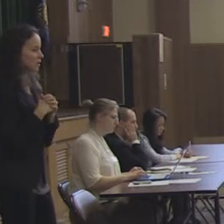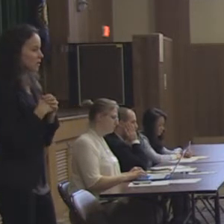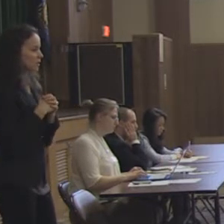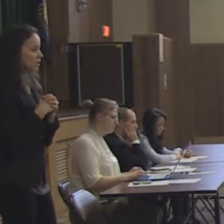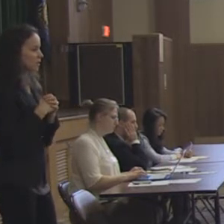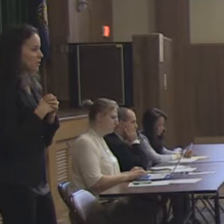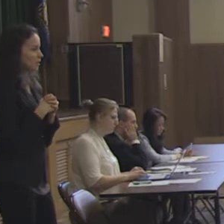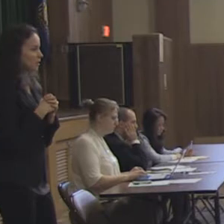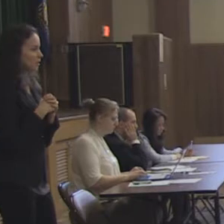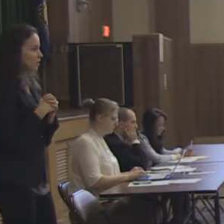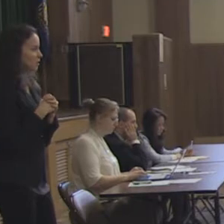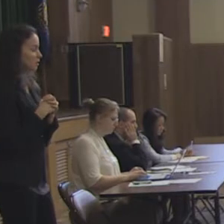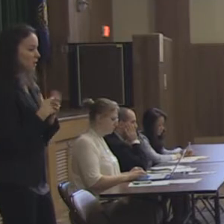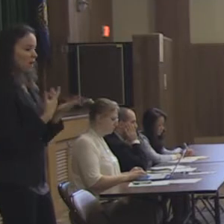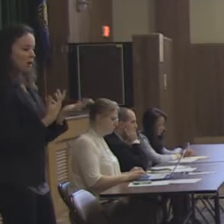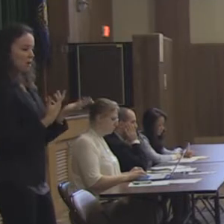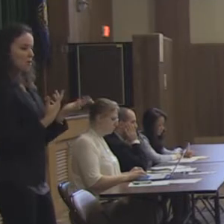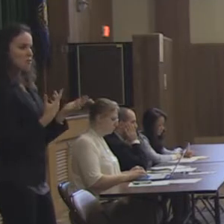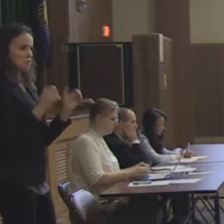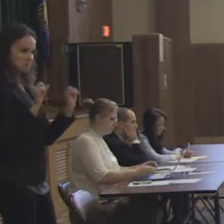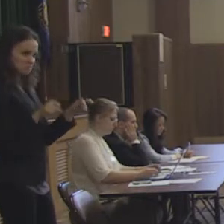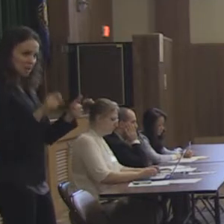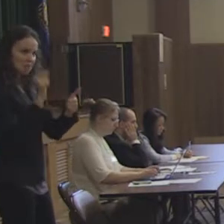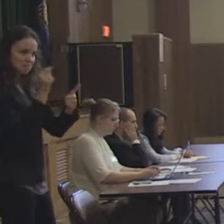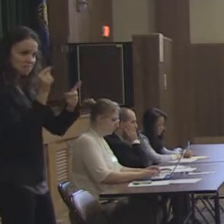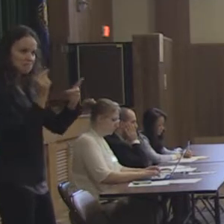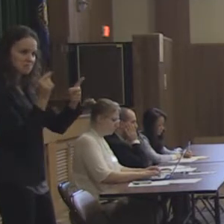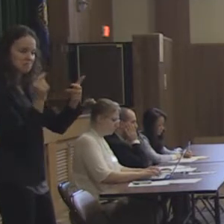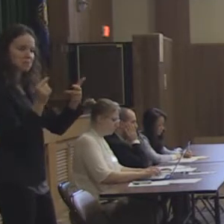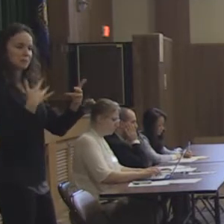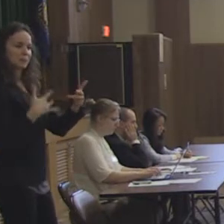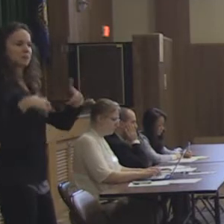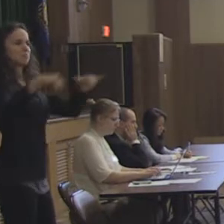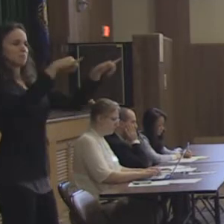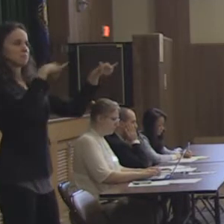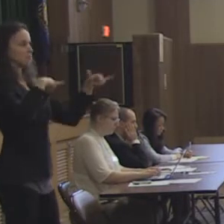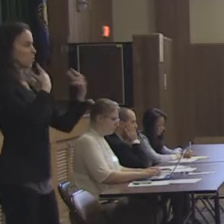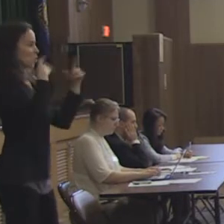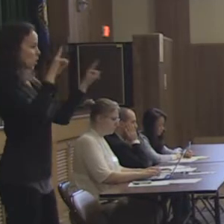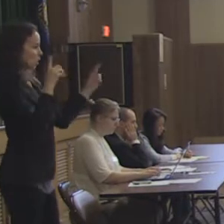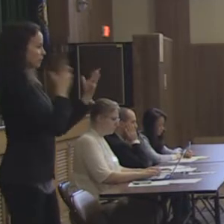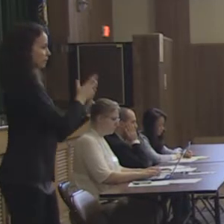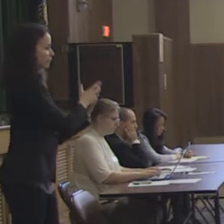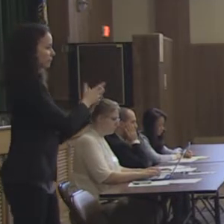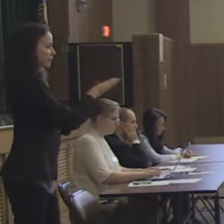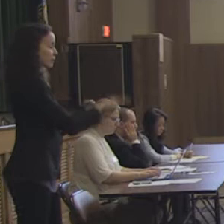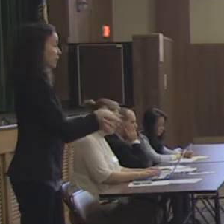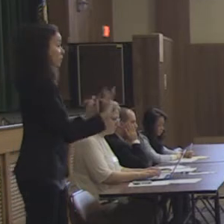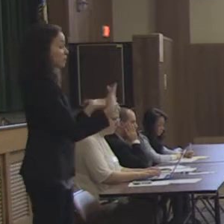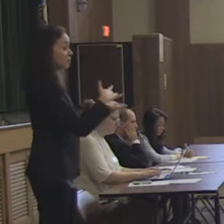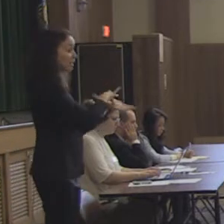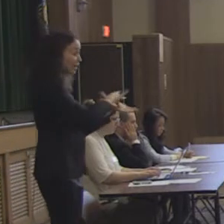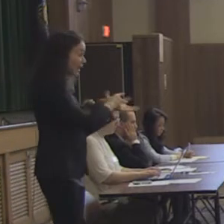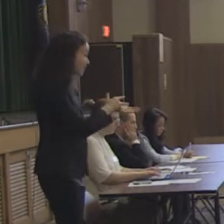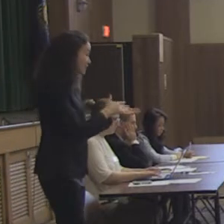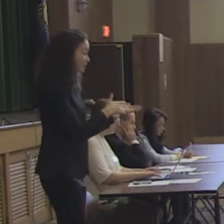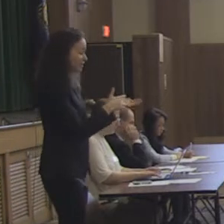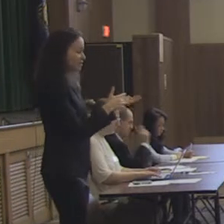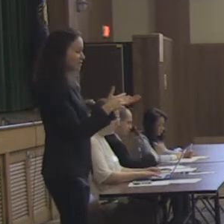there's some type of calming techniques that may help with some people, and sometimes, they need, medication as well.